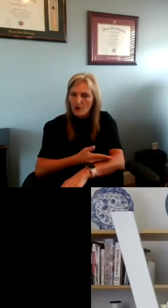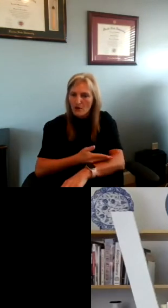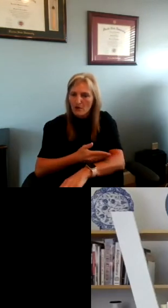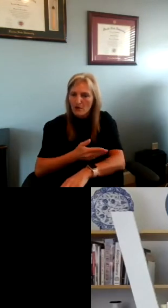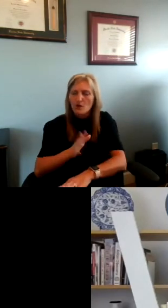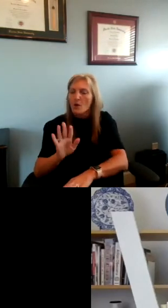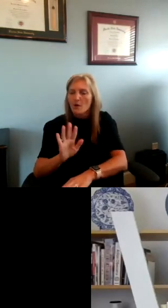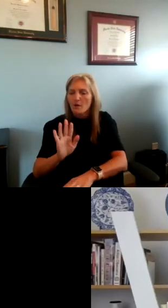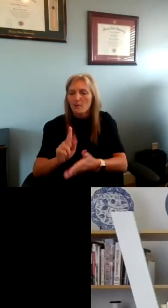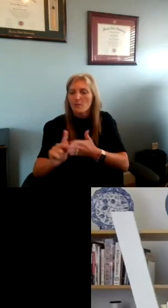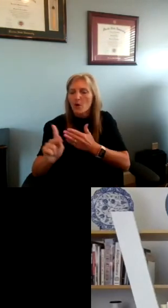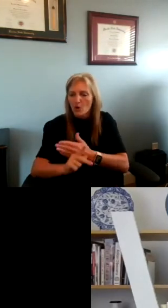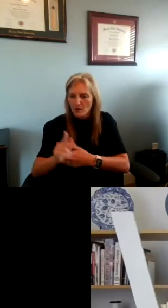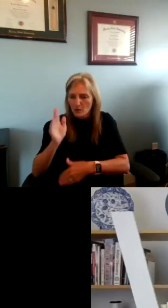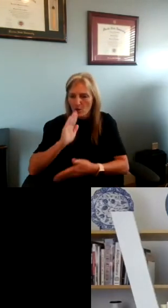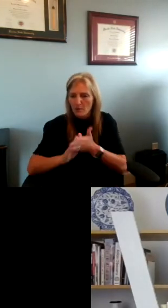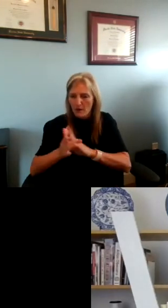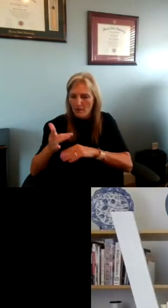available